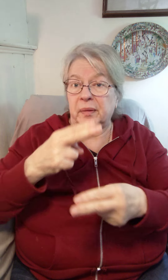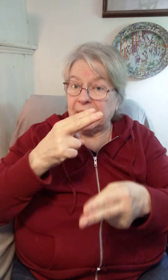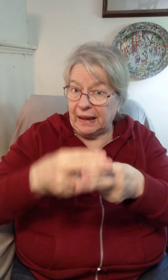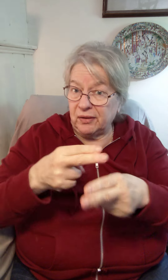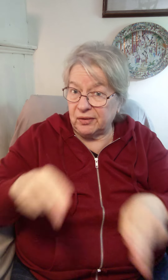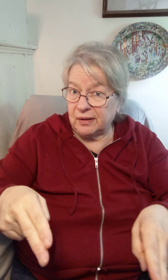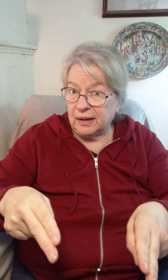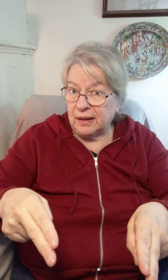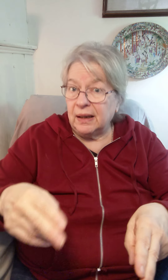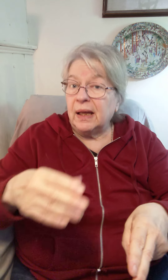minute, eggs.